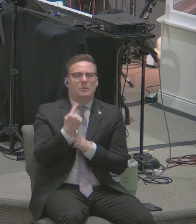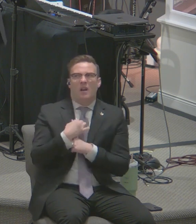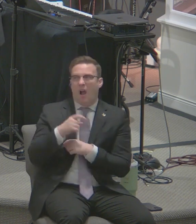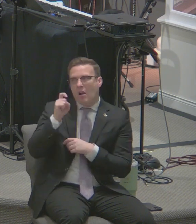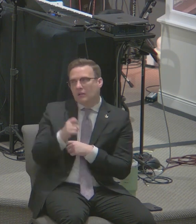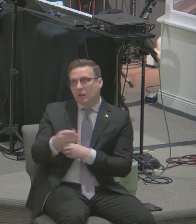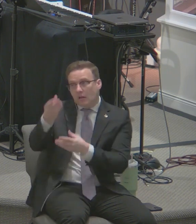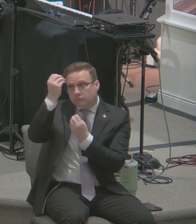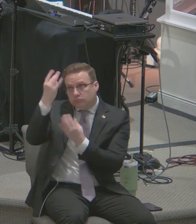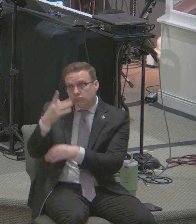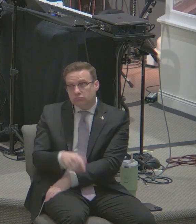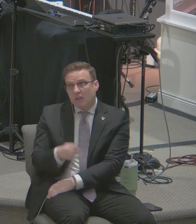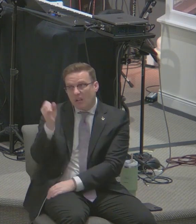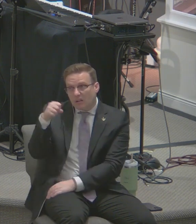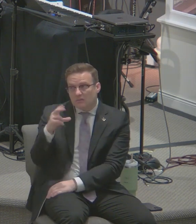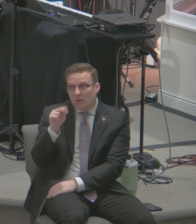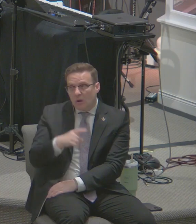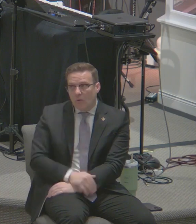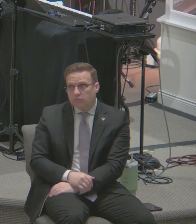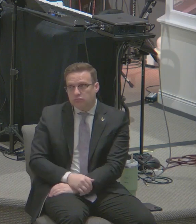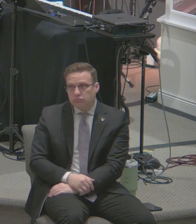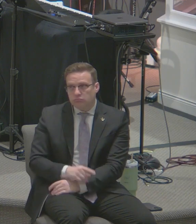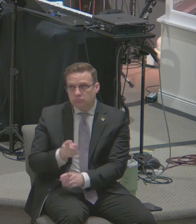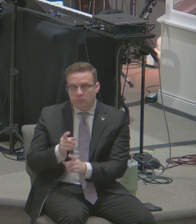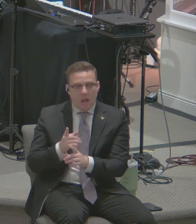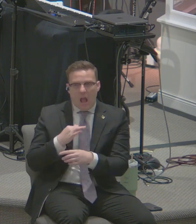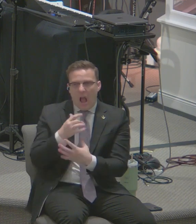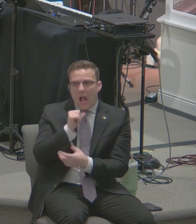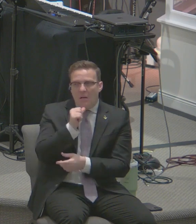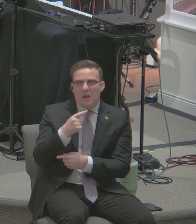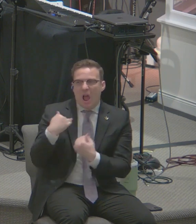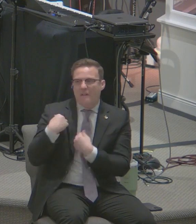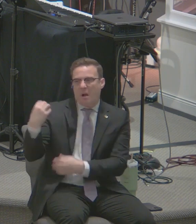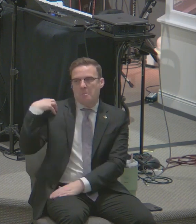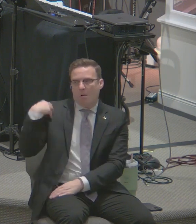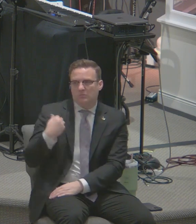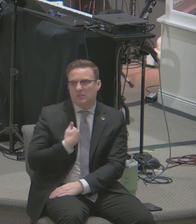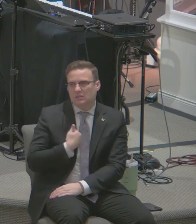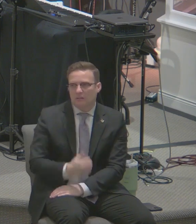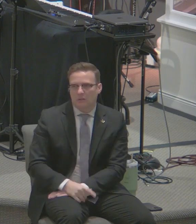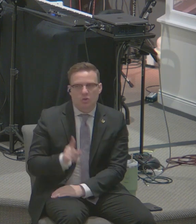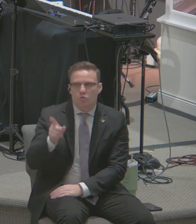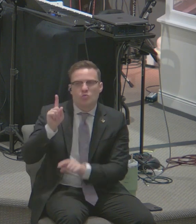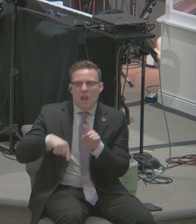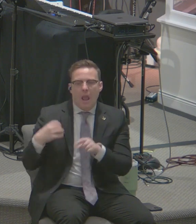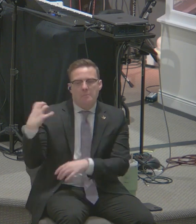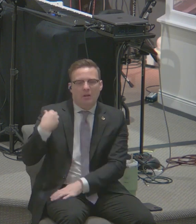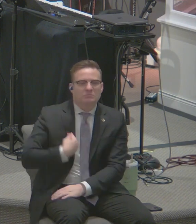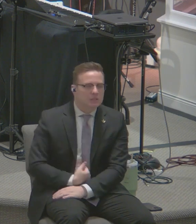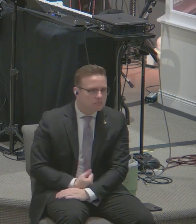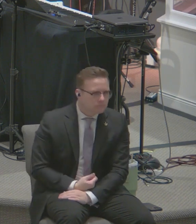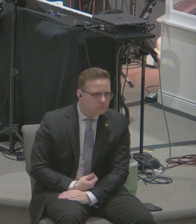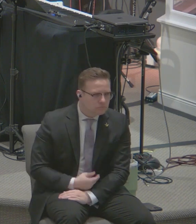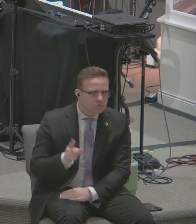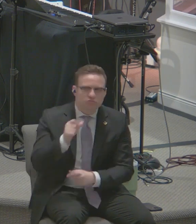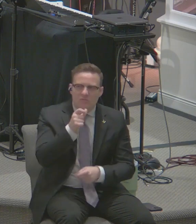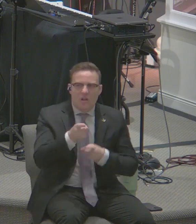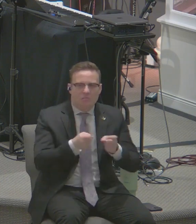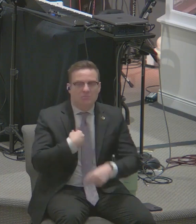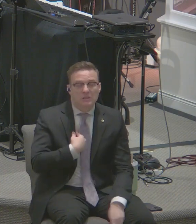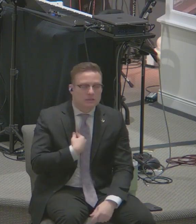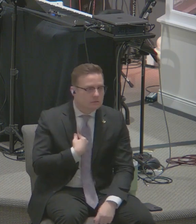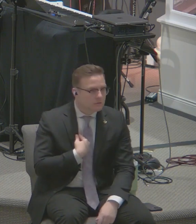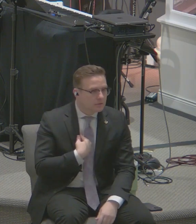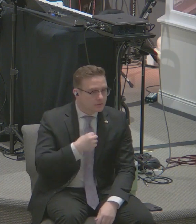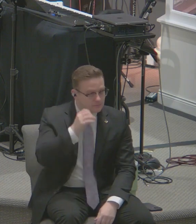us. That's why some people do their own business. I'm not going to have a boss. I'm not going to have somebody telling me what to do.